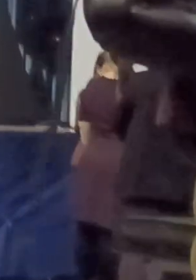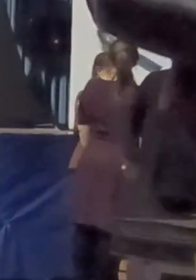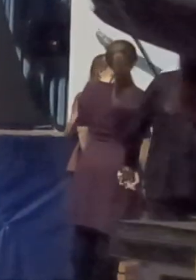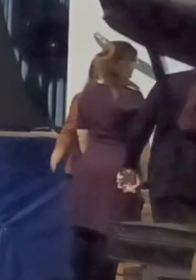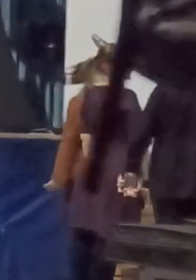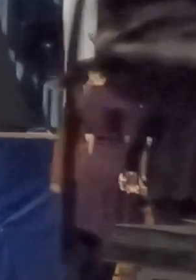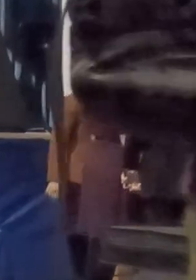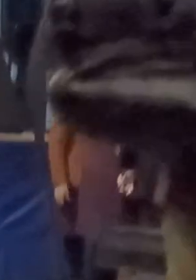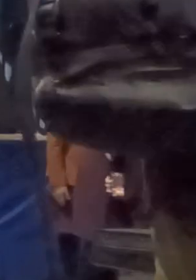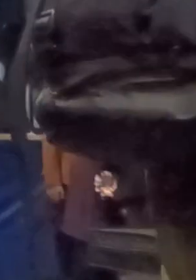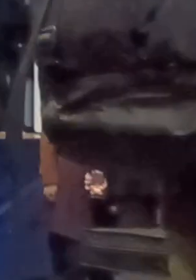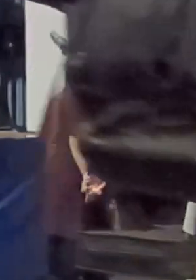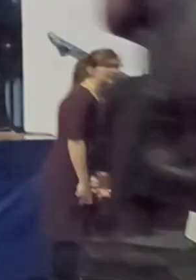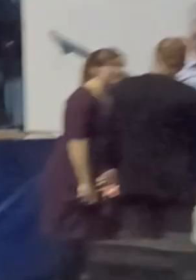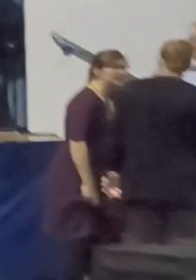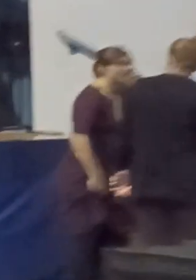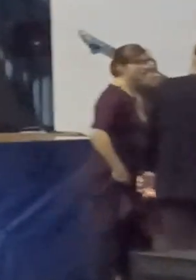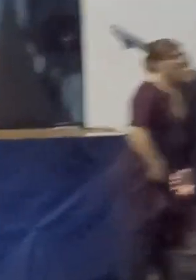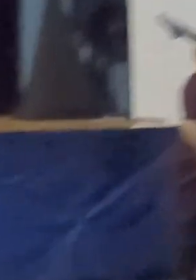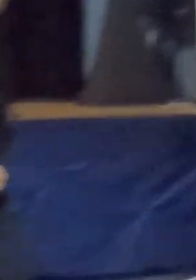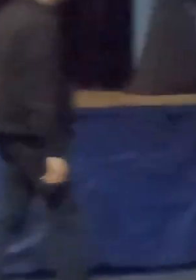today. Great day.